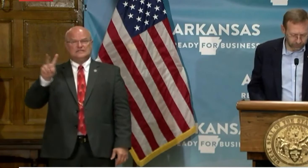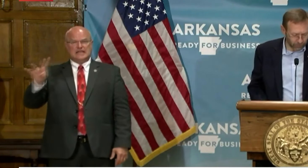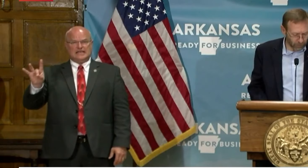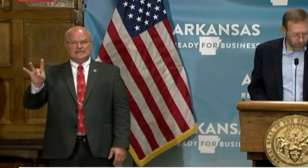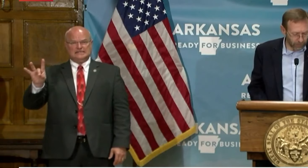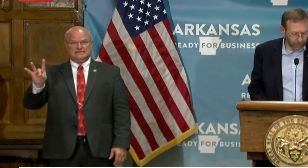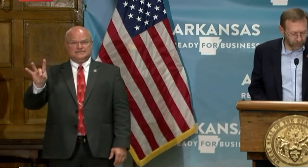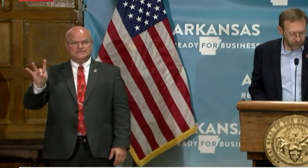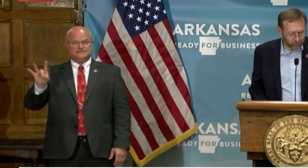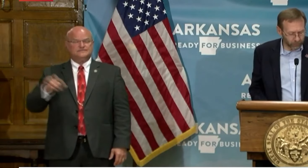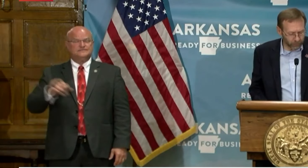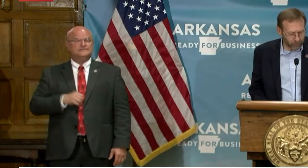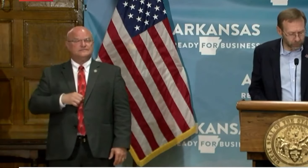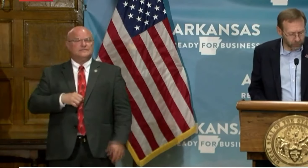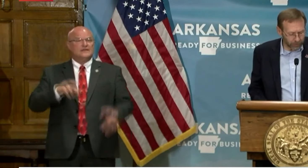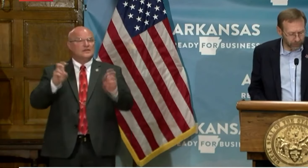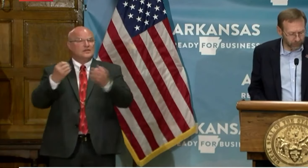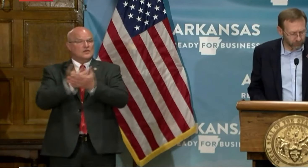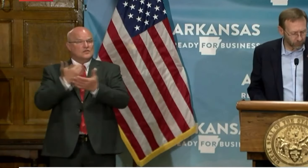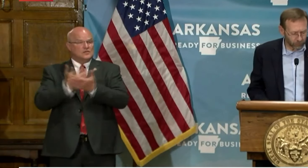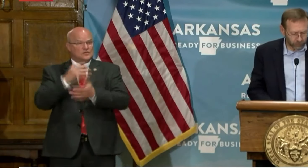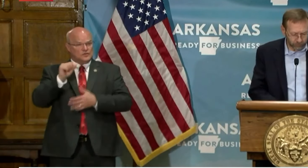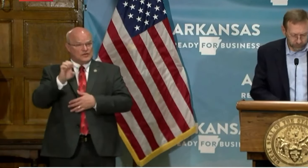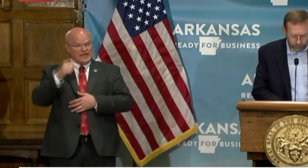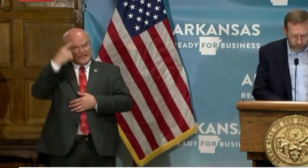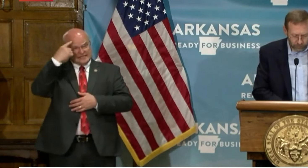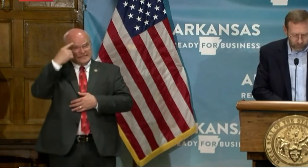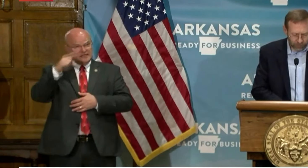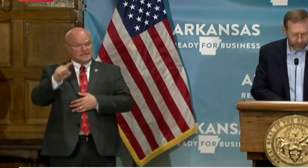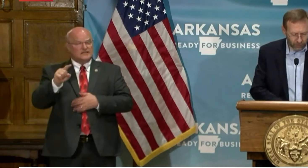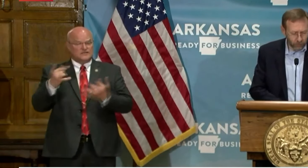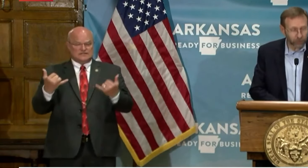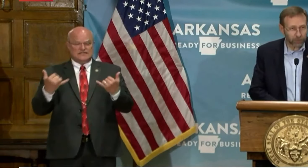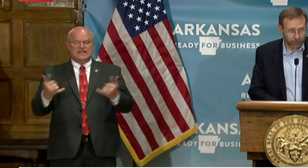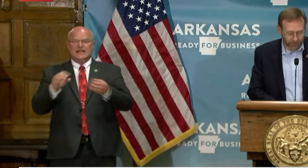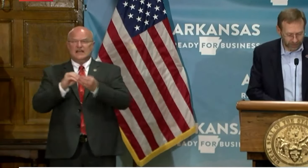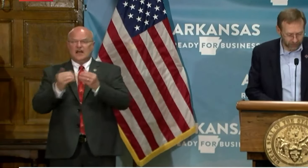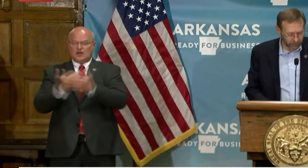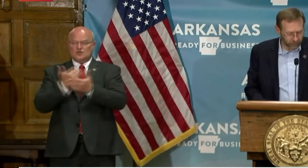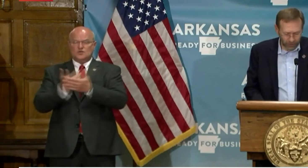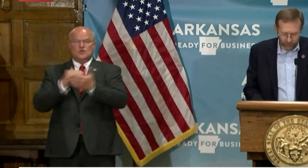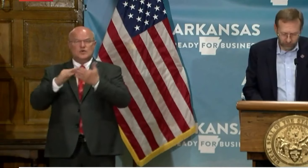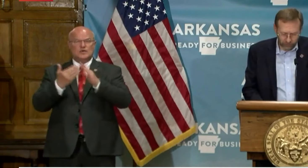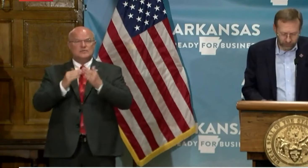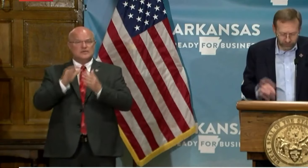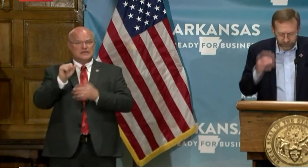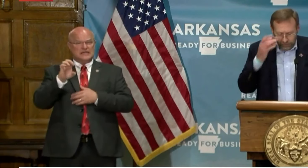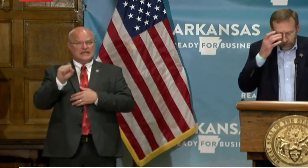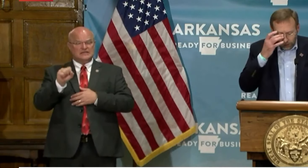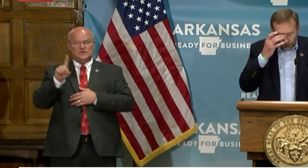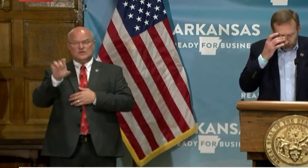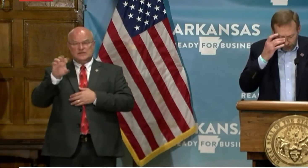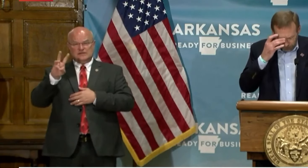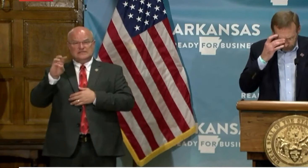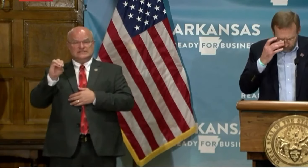105,628. In terms of our new cases for today, our new community cases, the